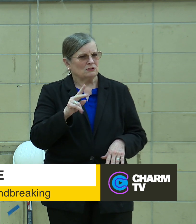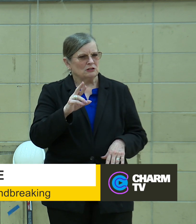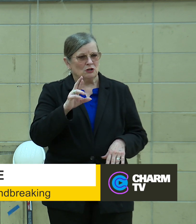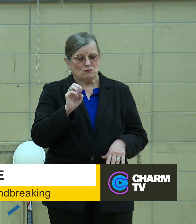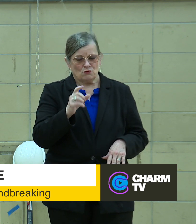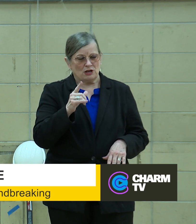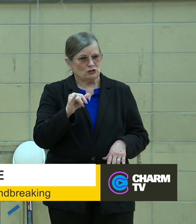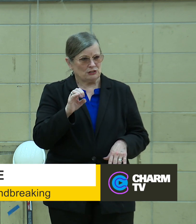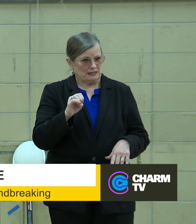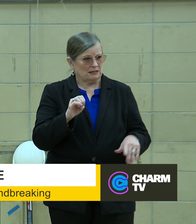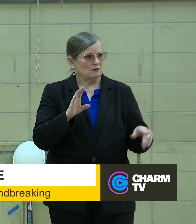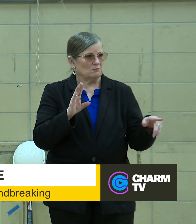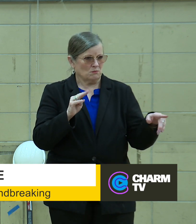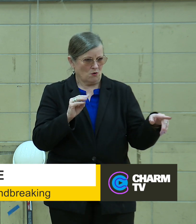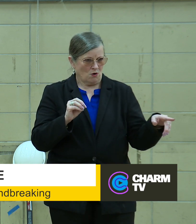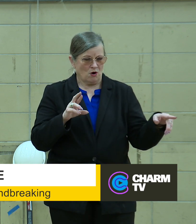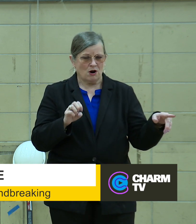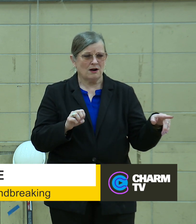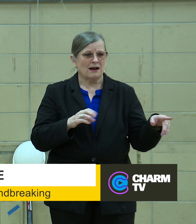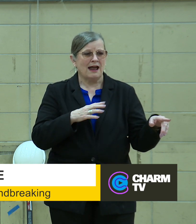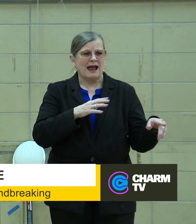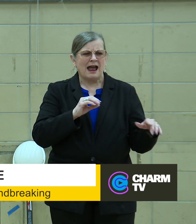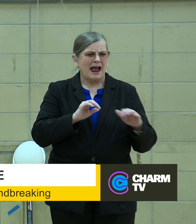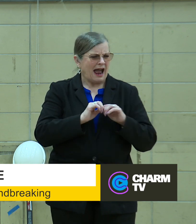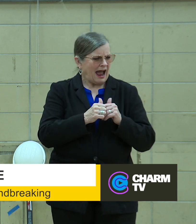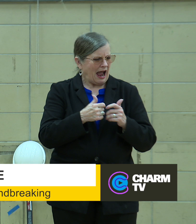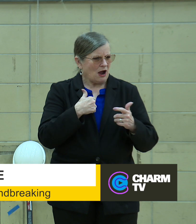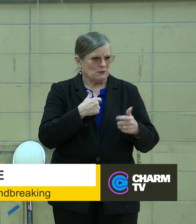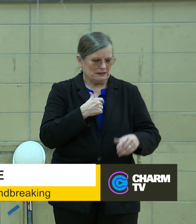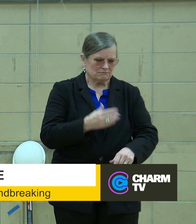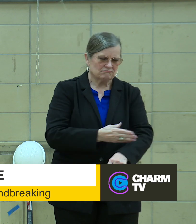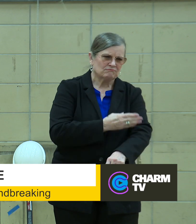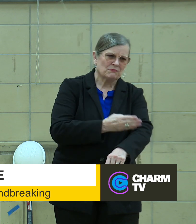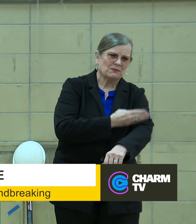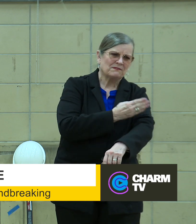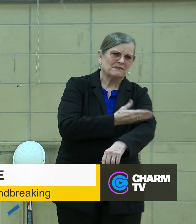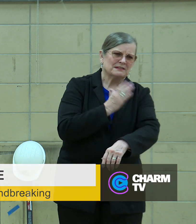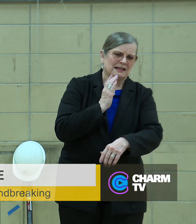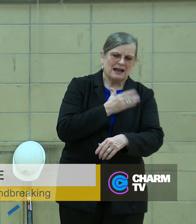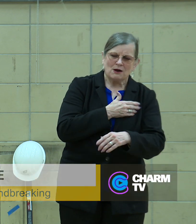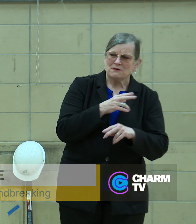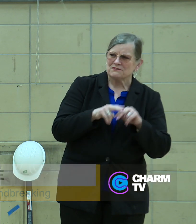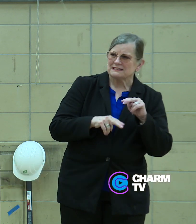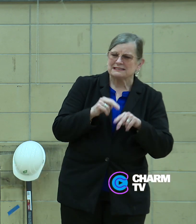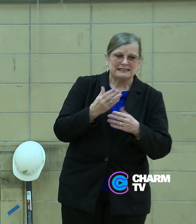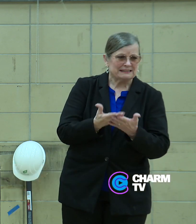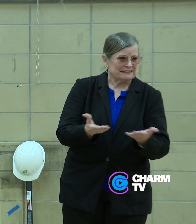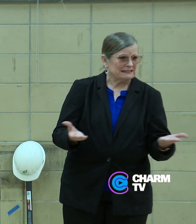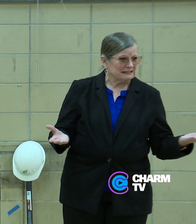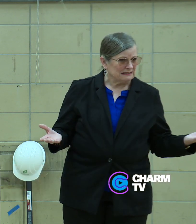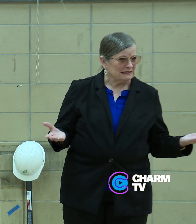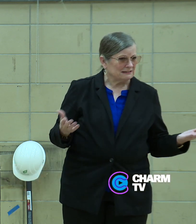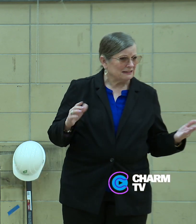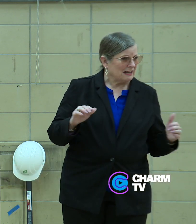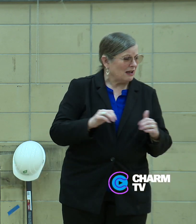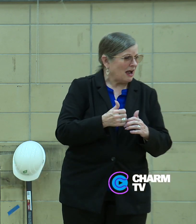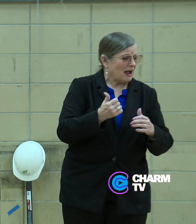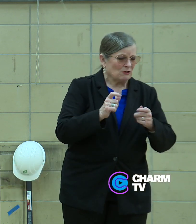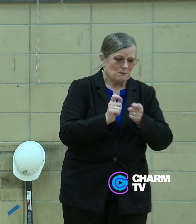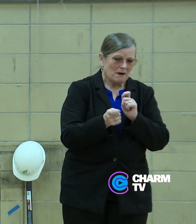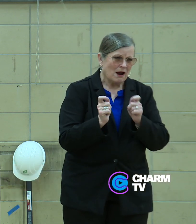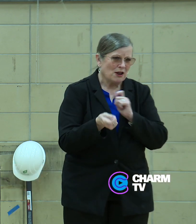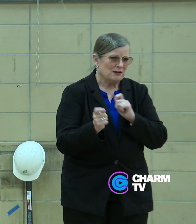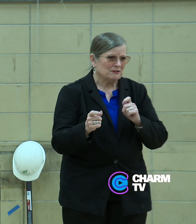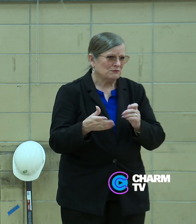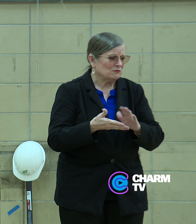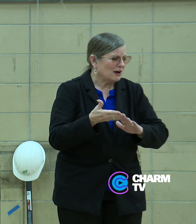Parks, who have been diligent about how we can modernize our facilities, how we can modernize our operations, and really the entire